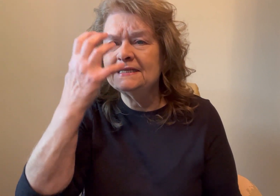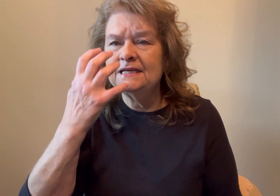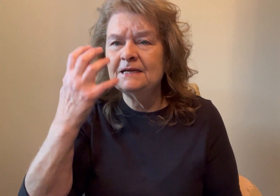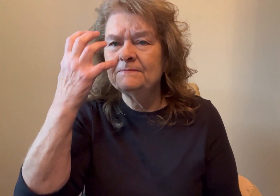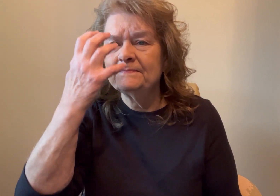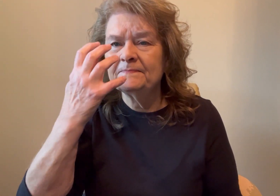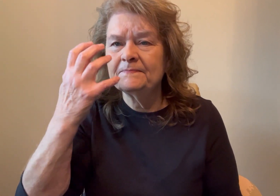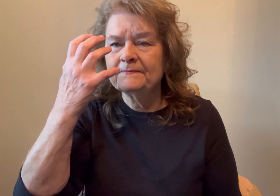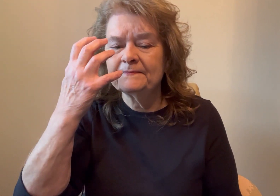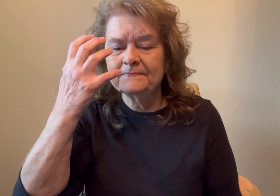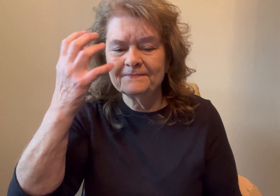dizzy.